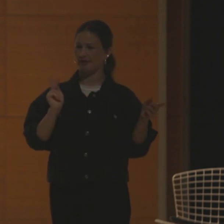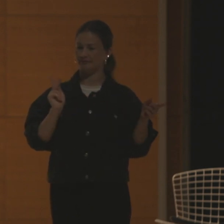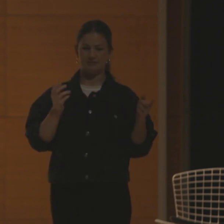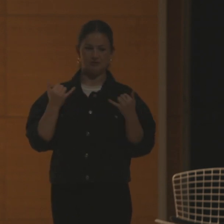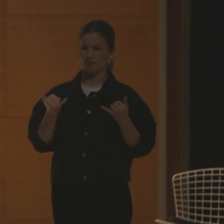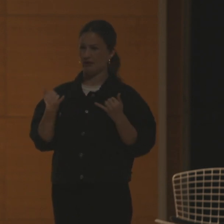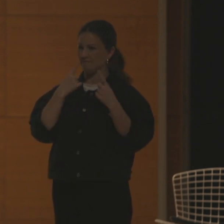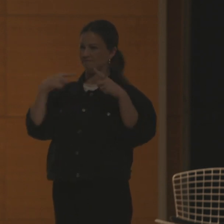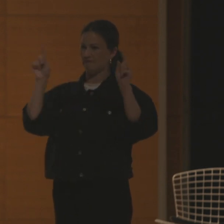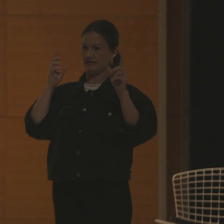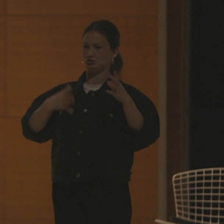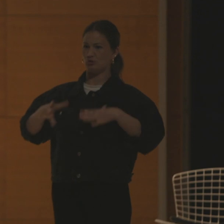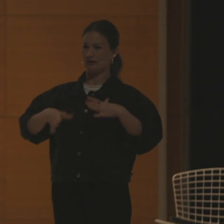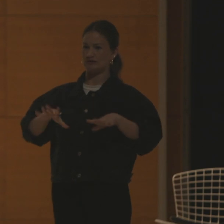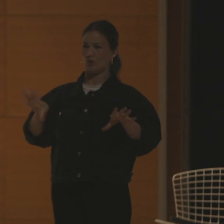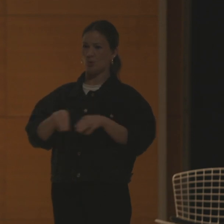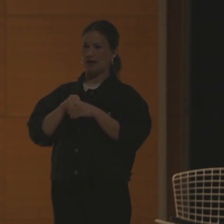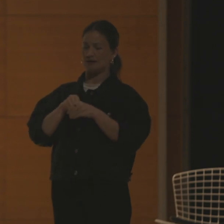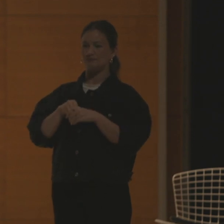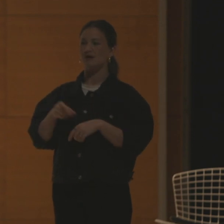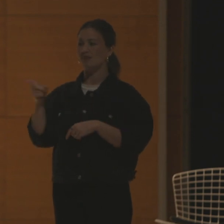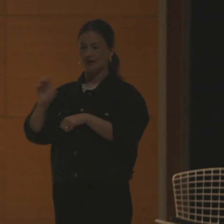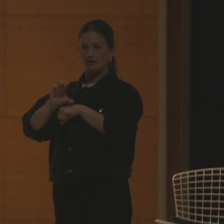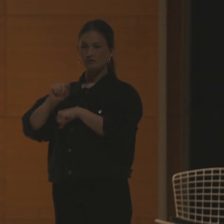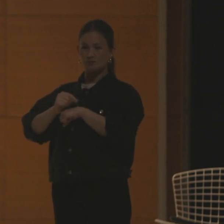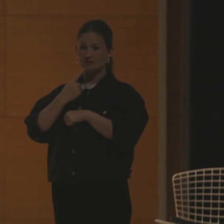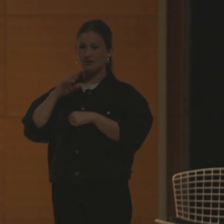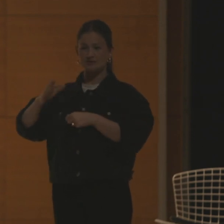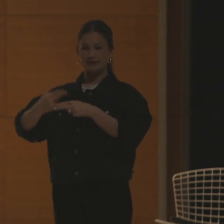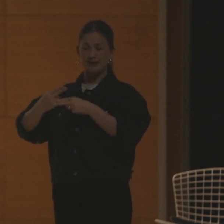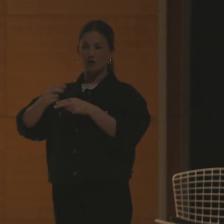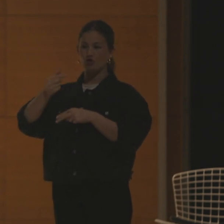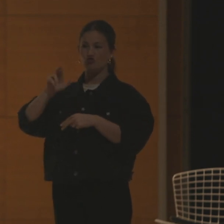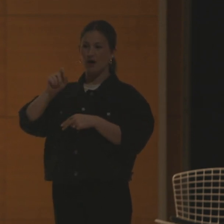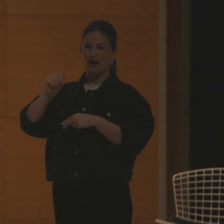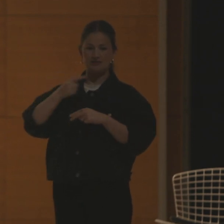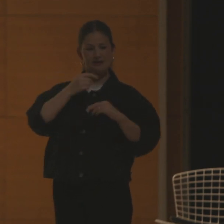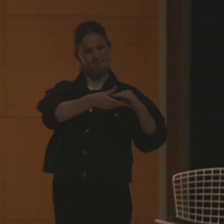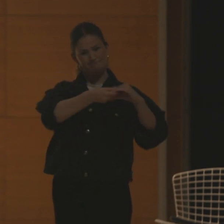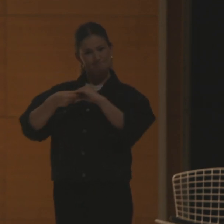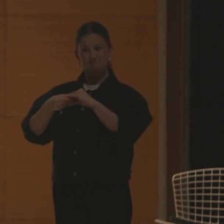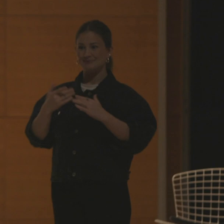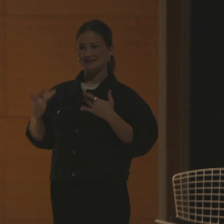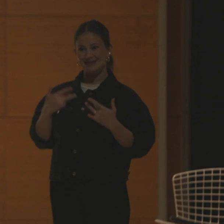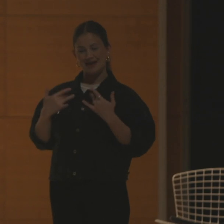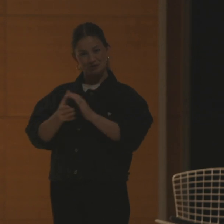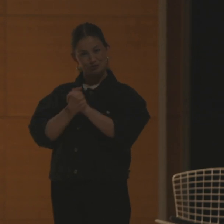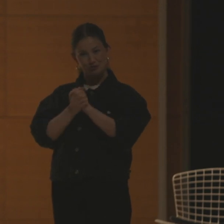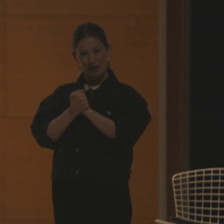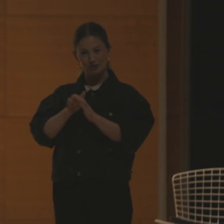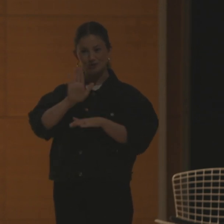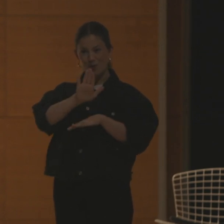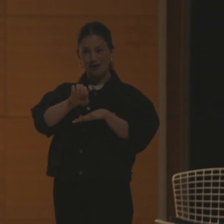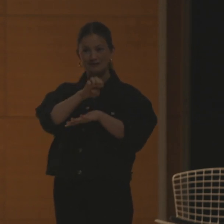dress for wedding." The consultant who introduced herself as Greta pumped my hand. "So exciting. Congratulations on the